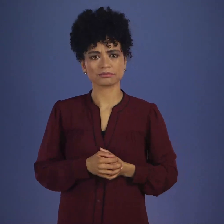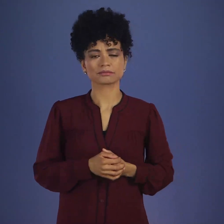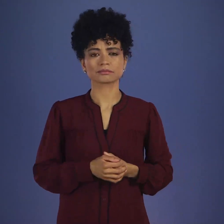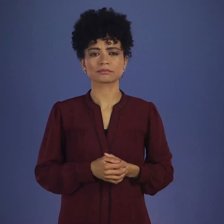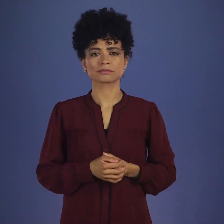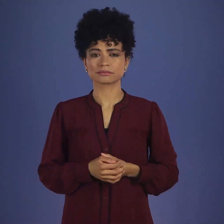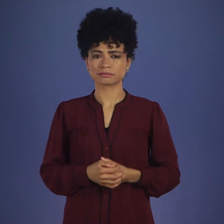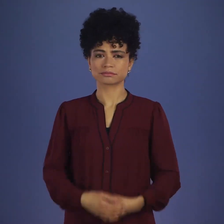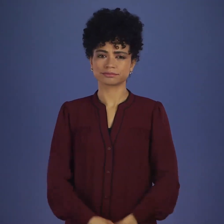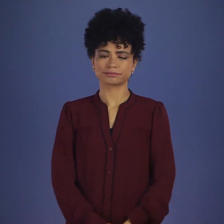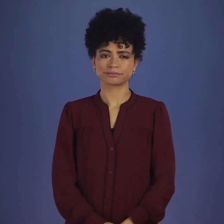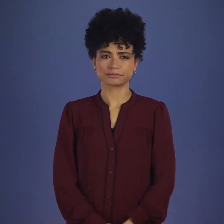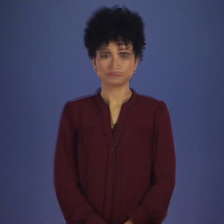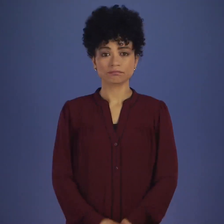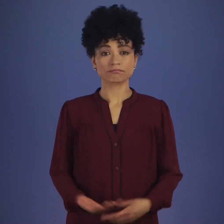publicly.